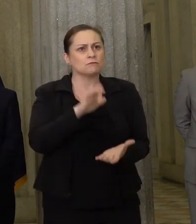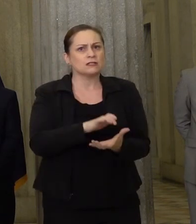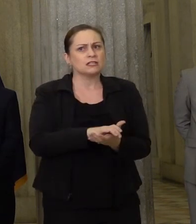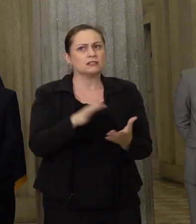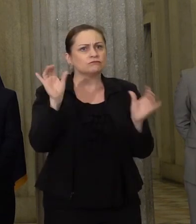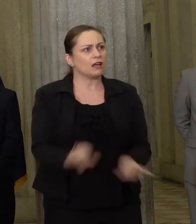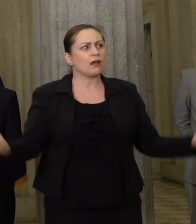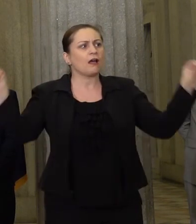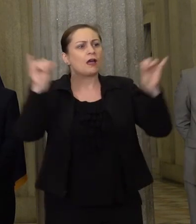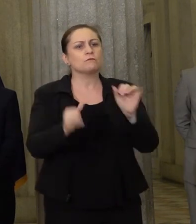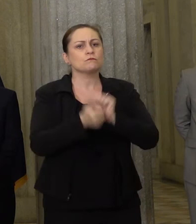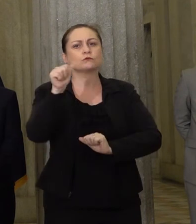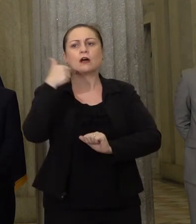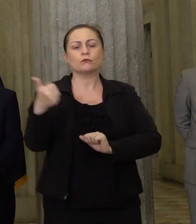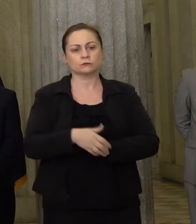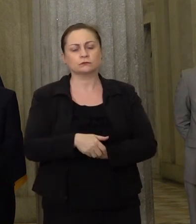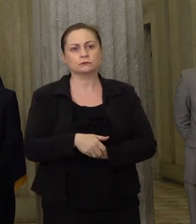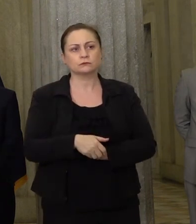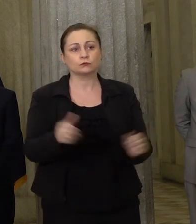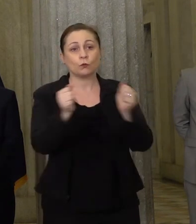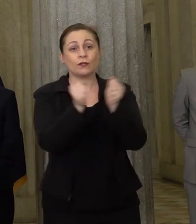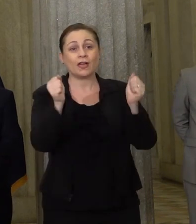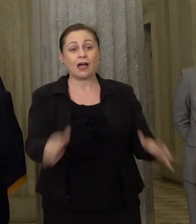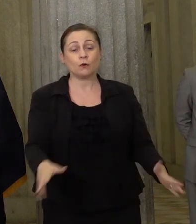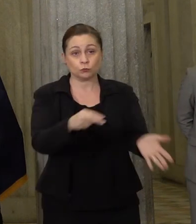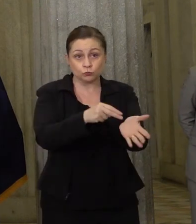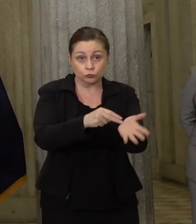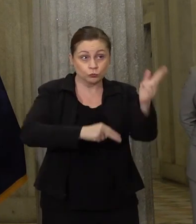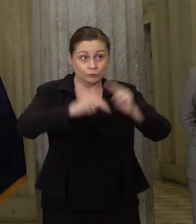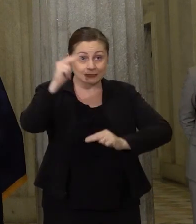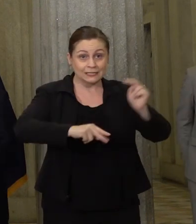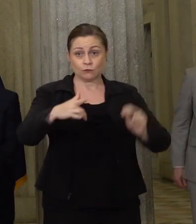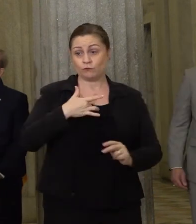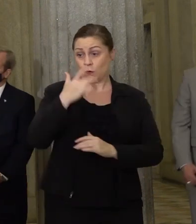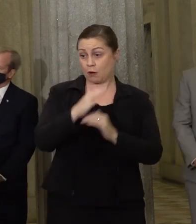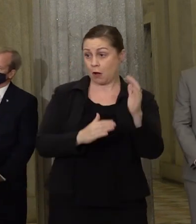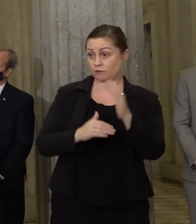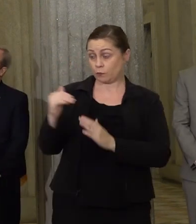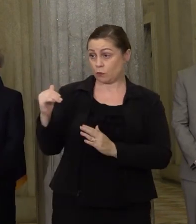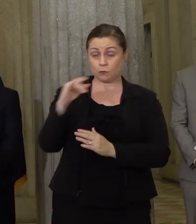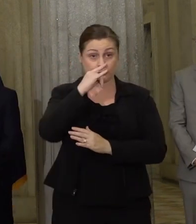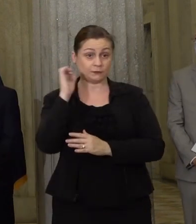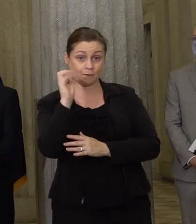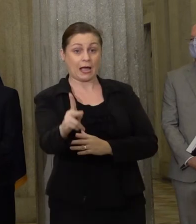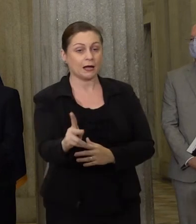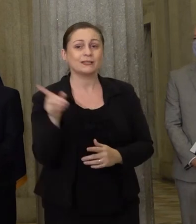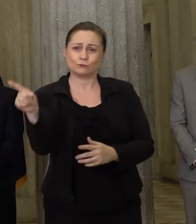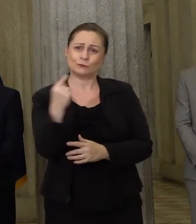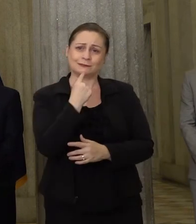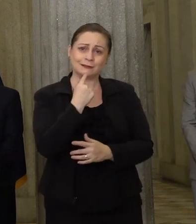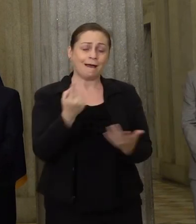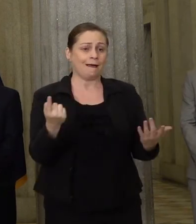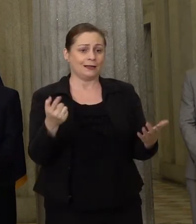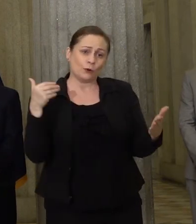different than most other states. So even without a nurse in the building, you would feel comfortable with kids going back based on what you even said about